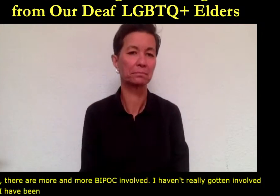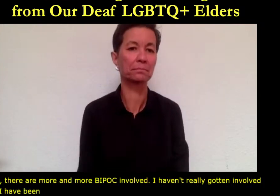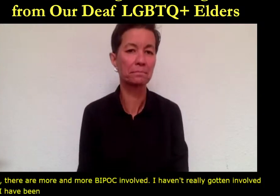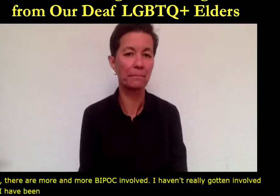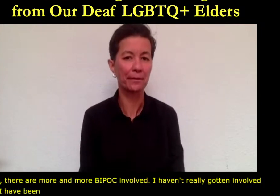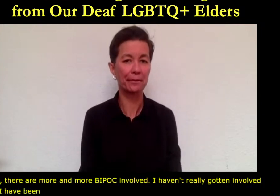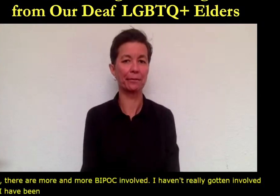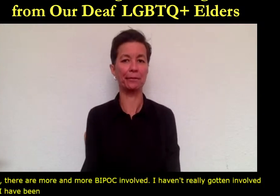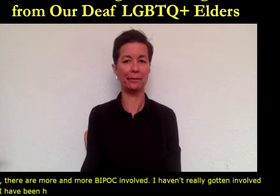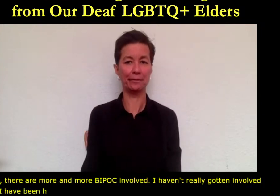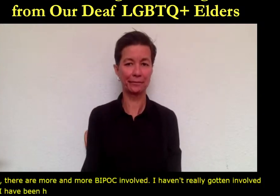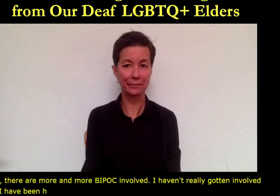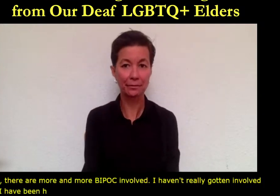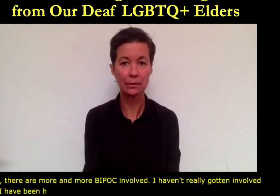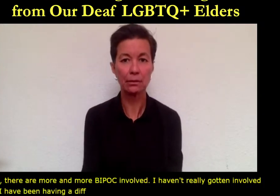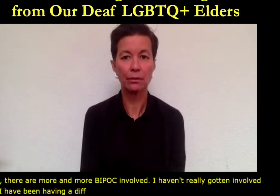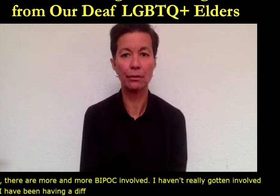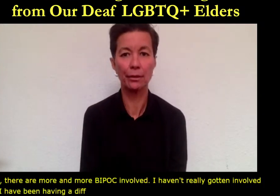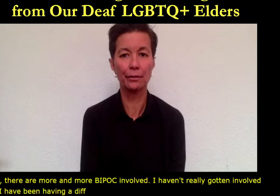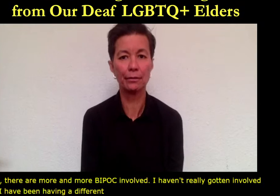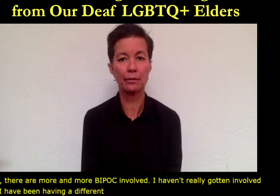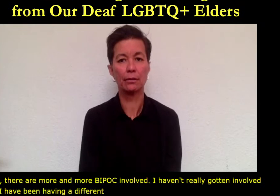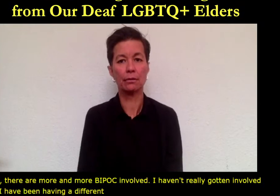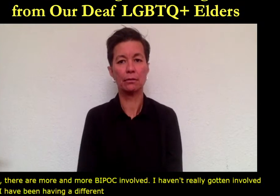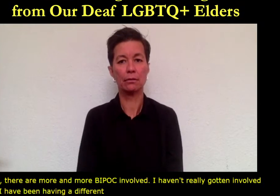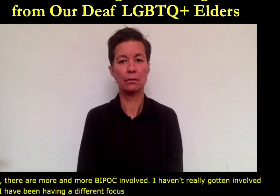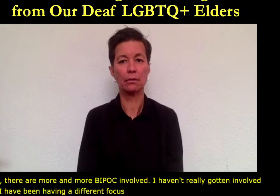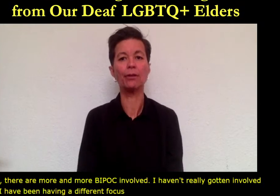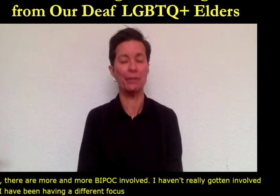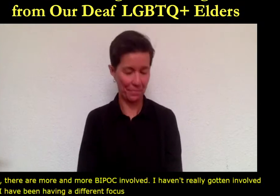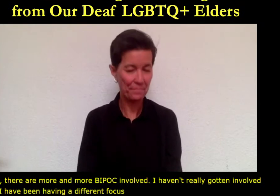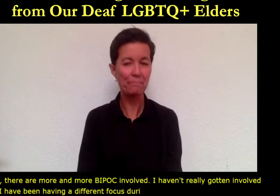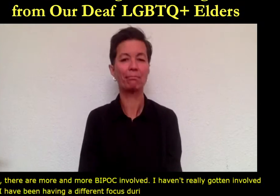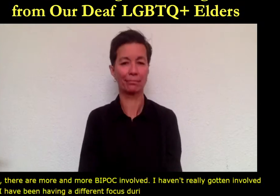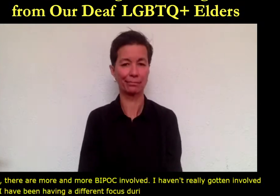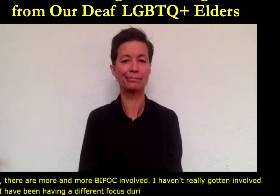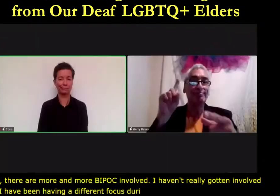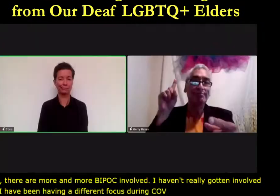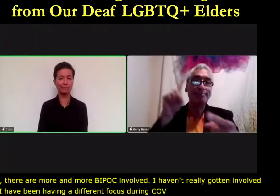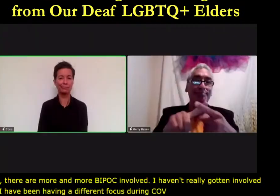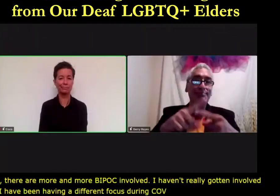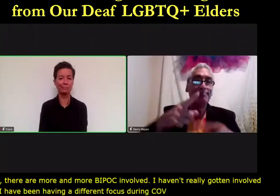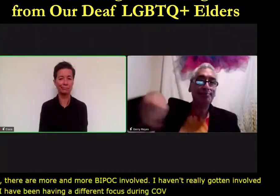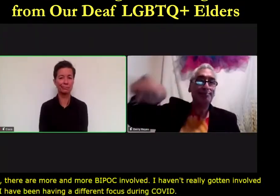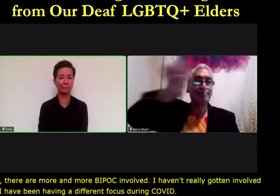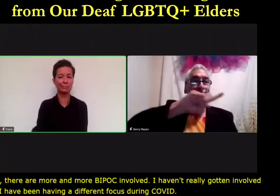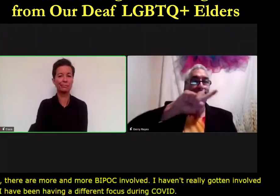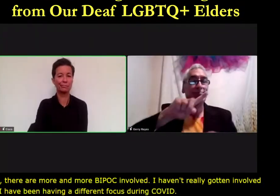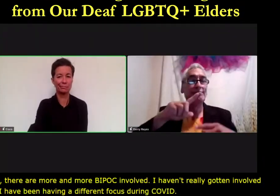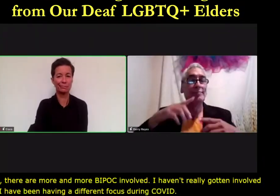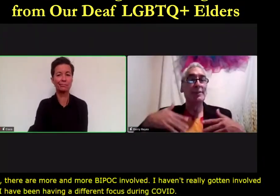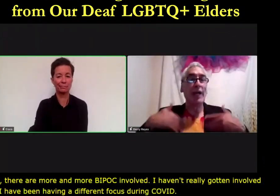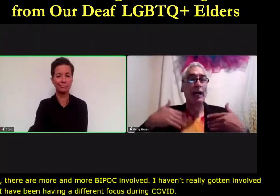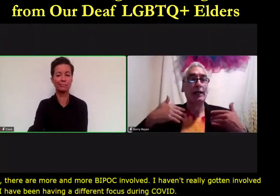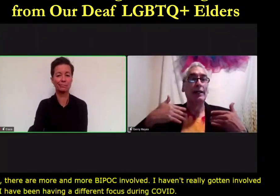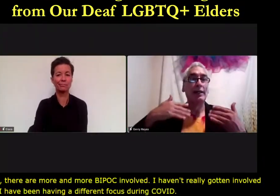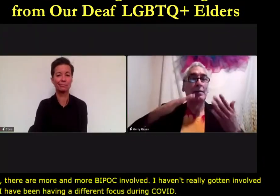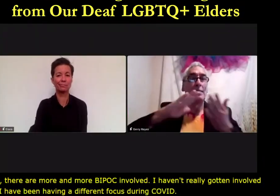are changing yeah we do need those kind of organizations